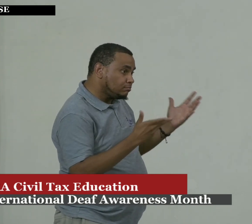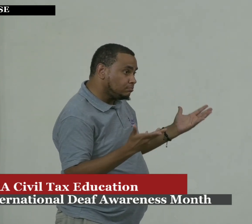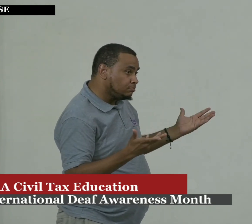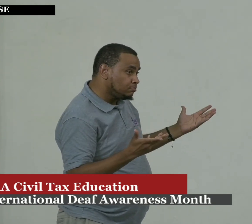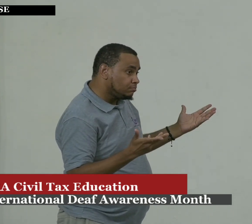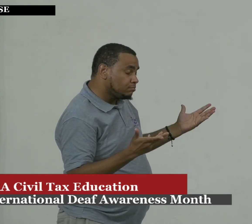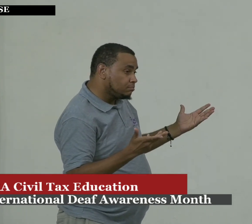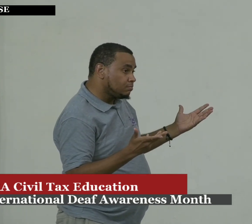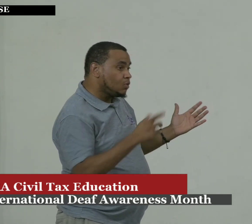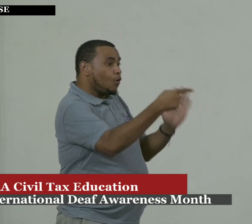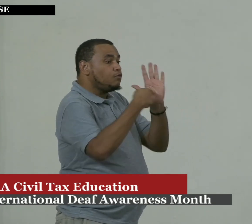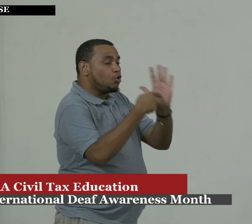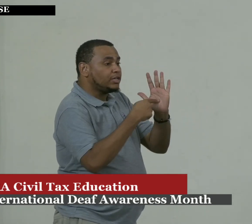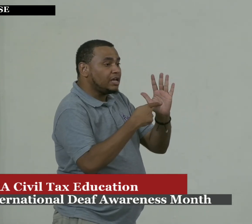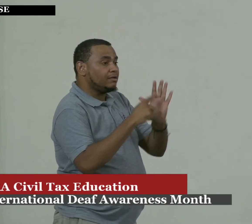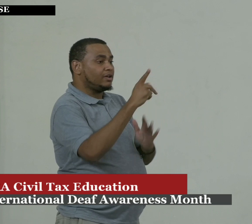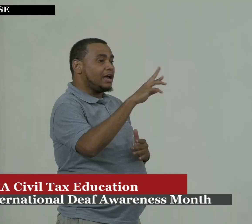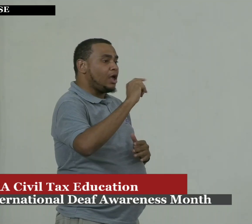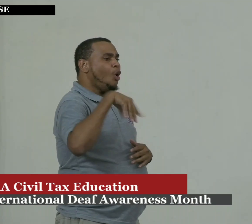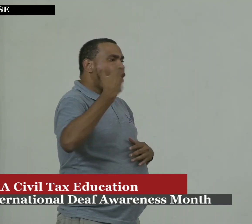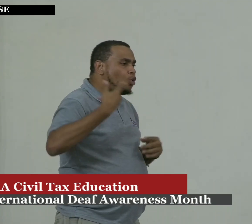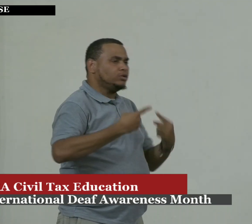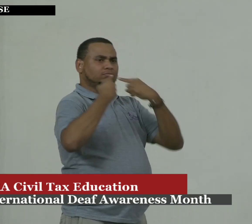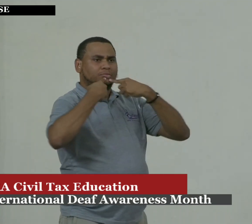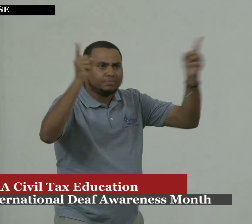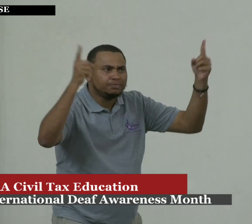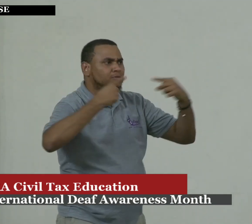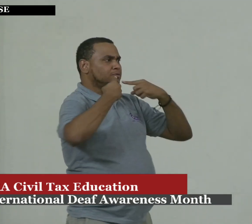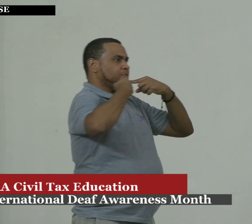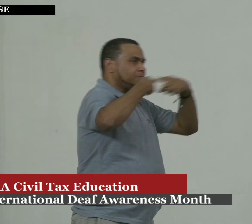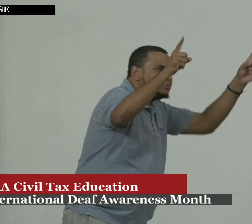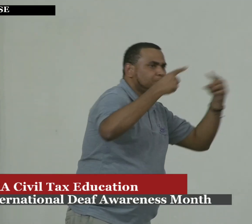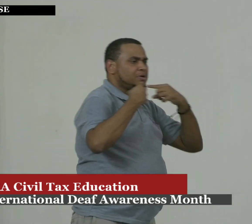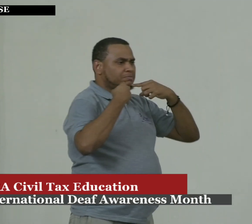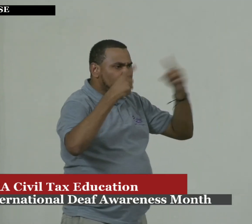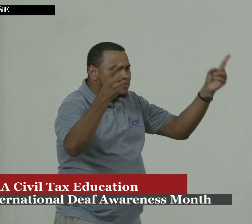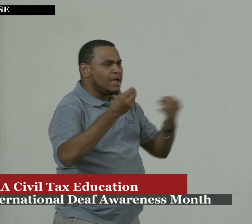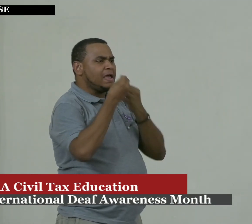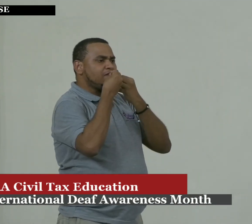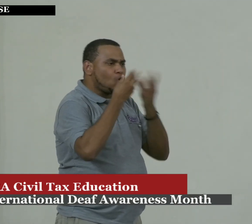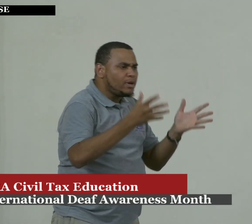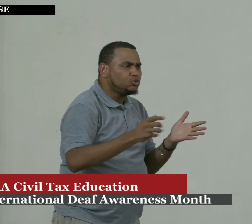accessible services to the deaf in KRA? For instance, KRA always announces